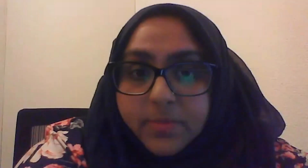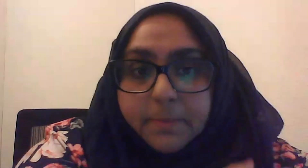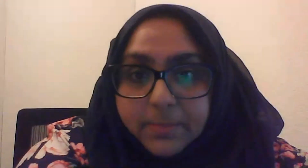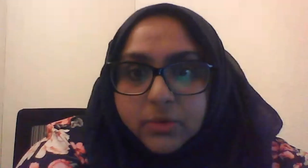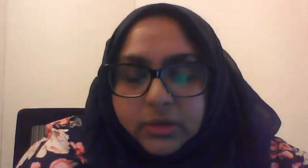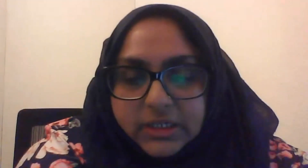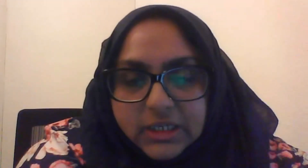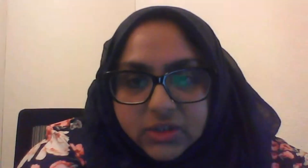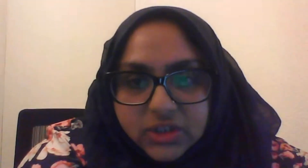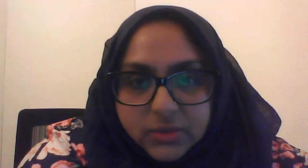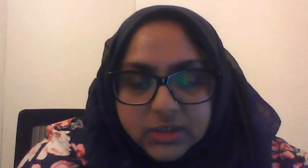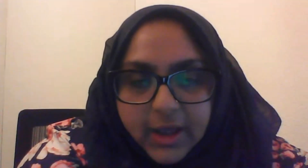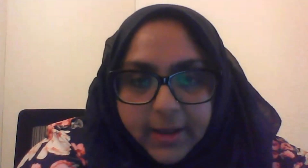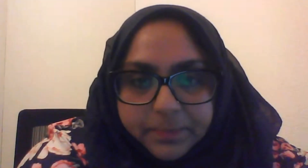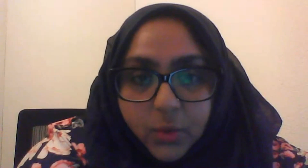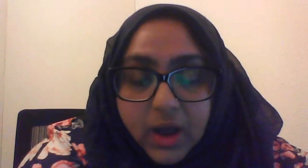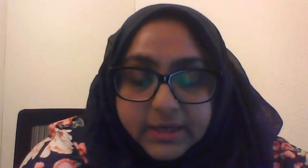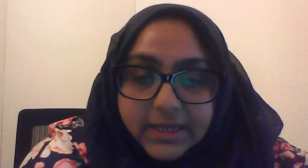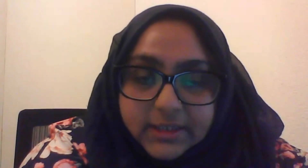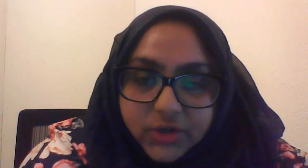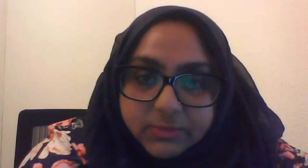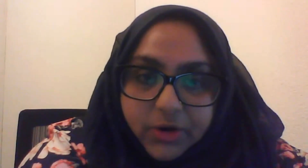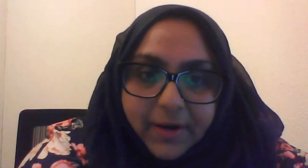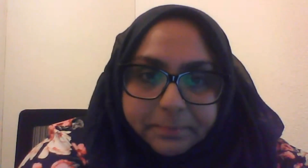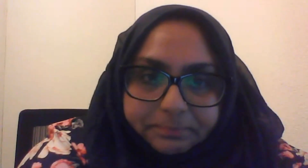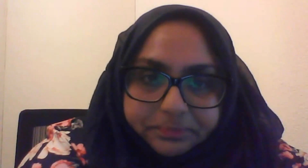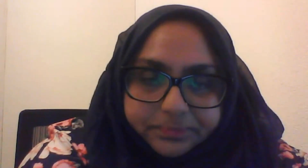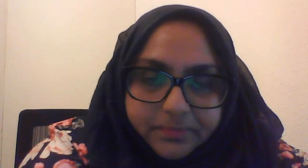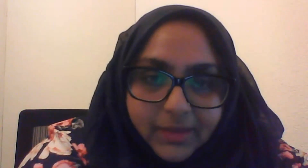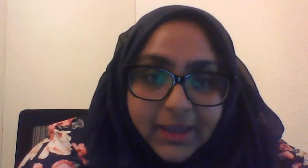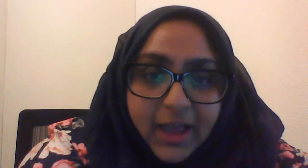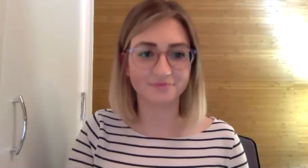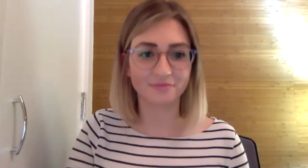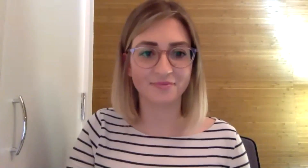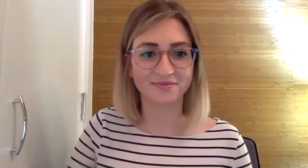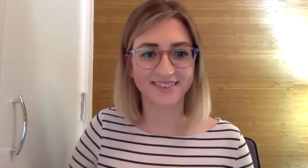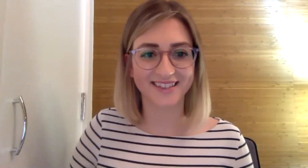that people continue to use the wider Test and Trace programme. I hope that answers your question.